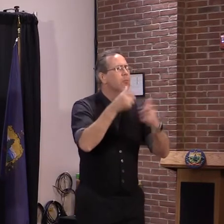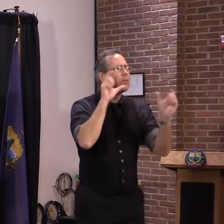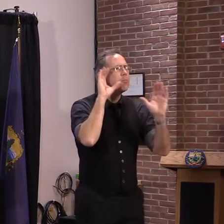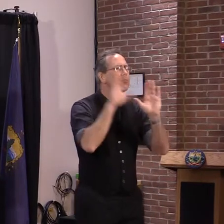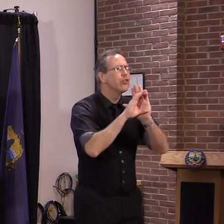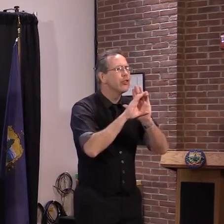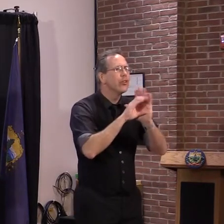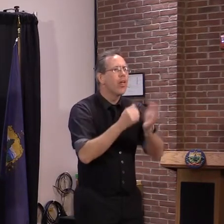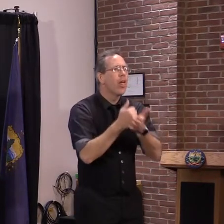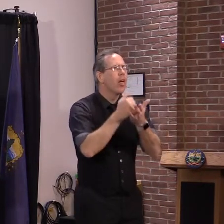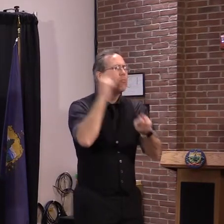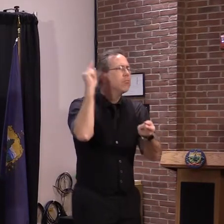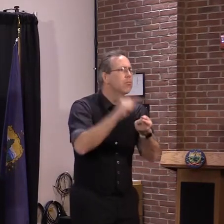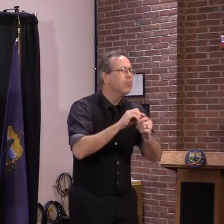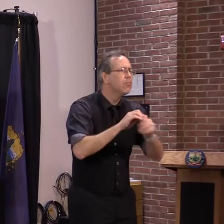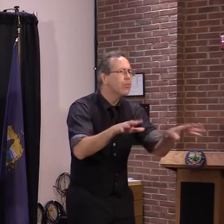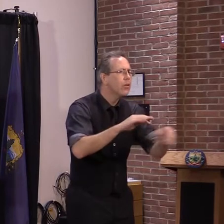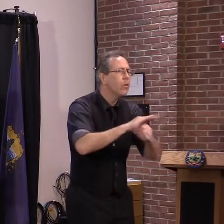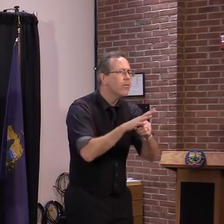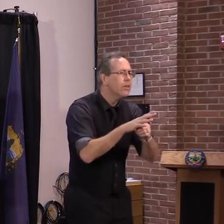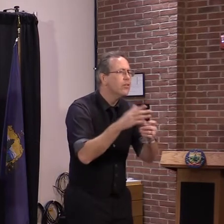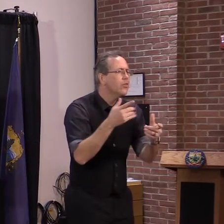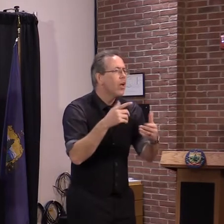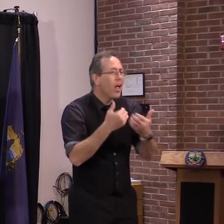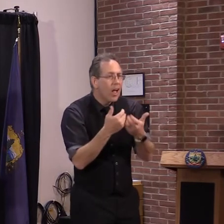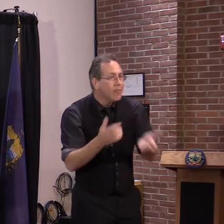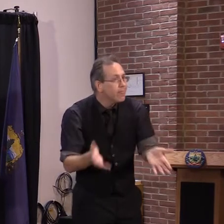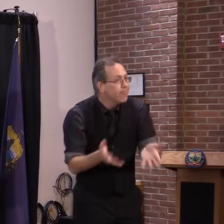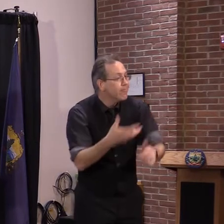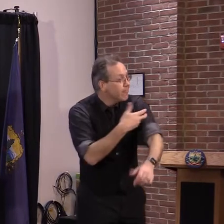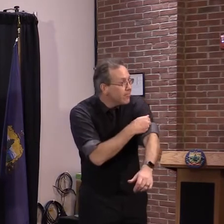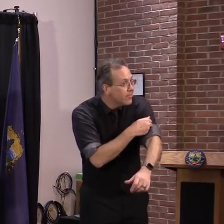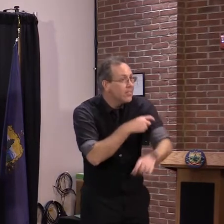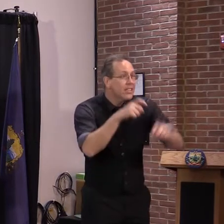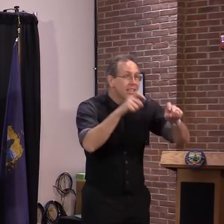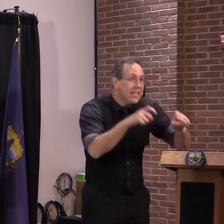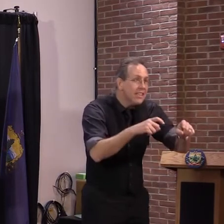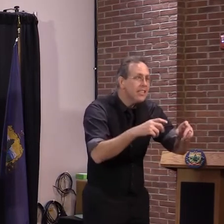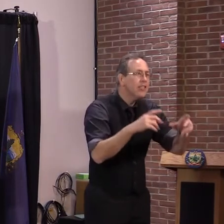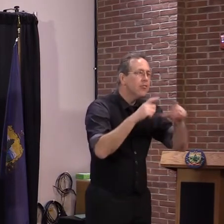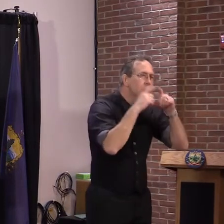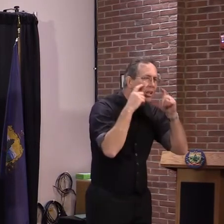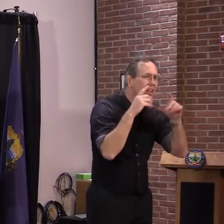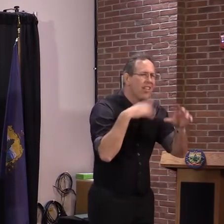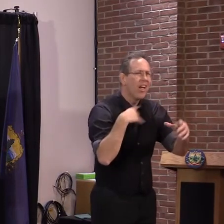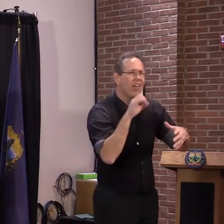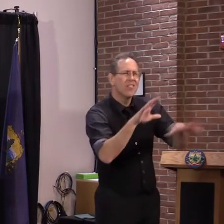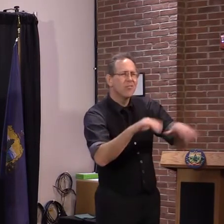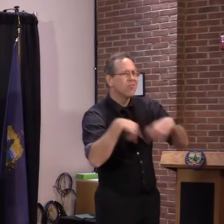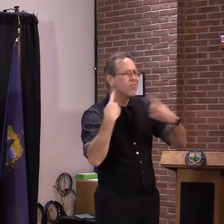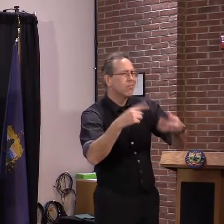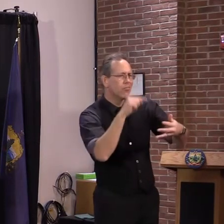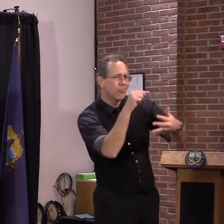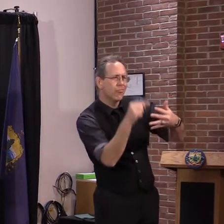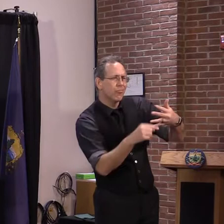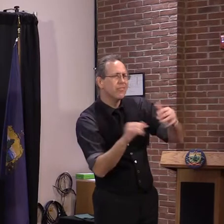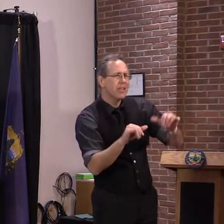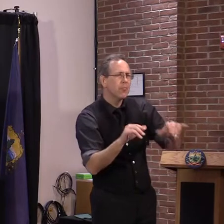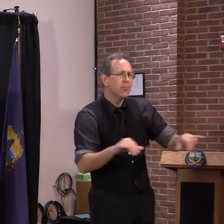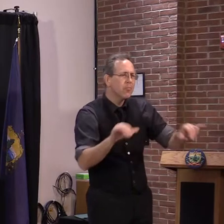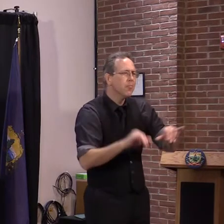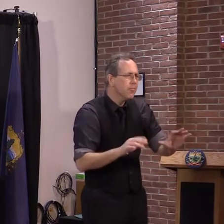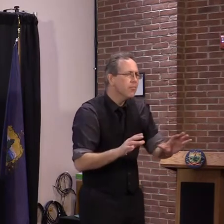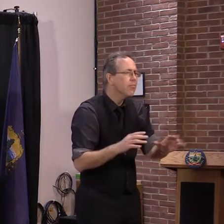only dashboard data such as hospitalizations and serious outcomes, which are pretty